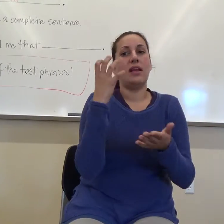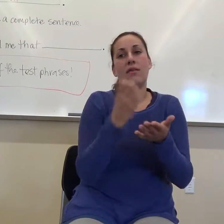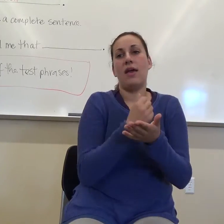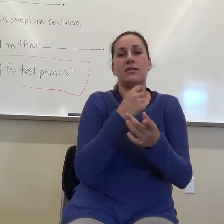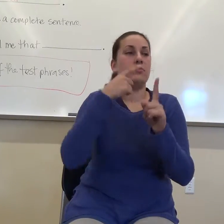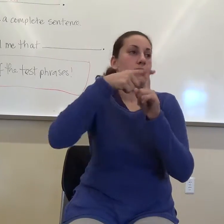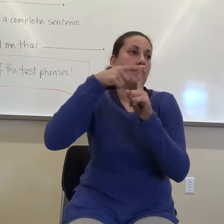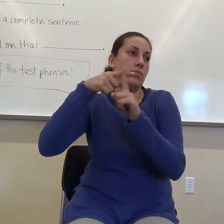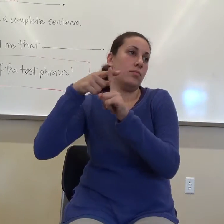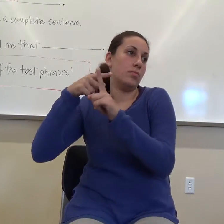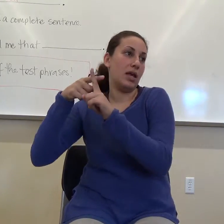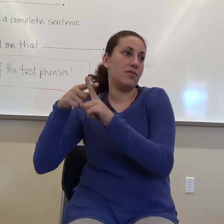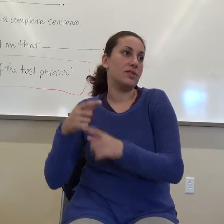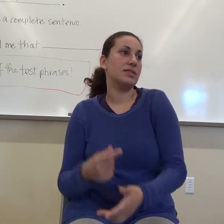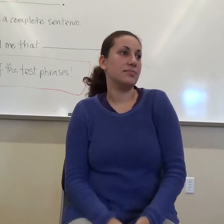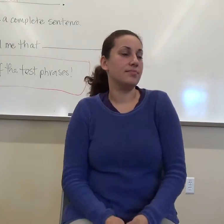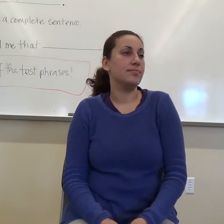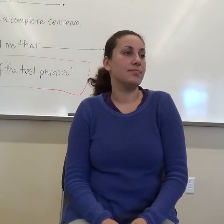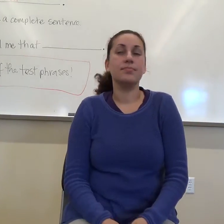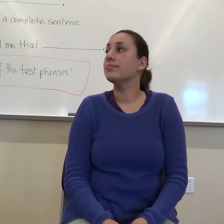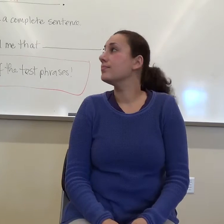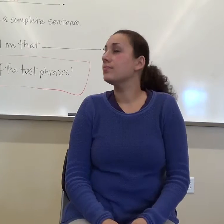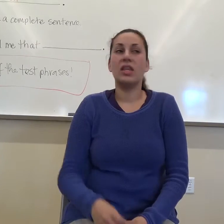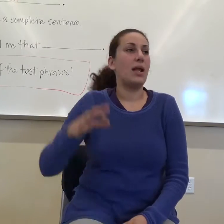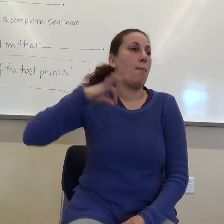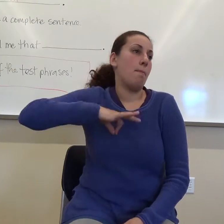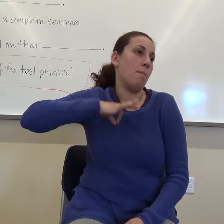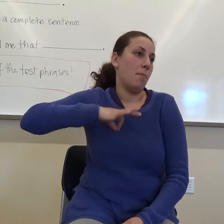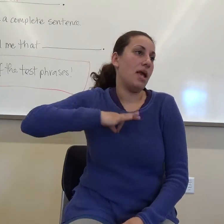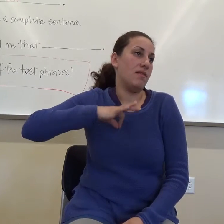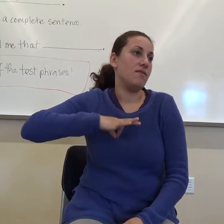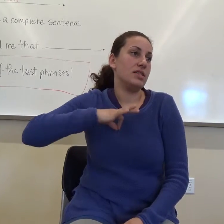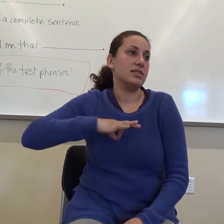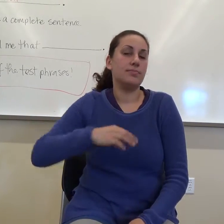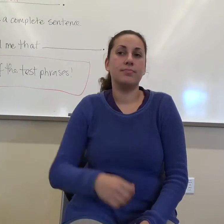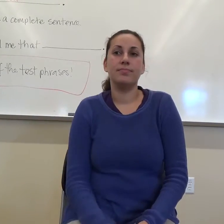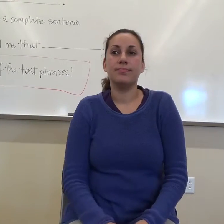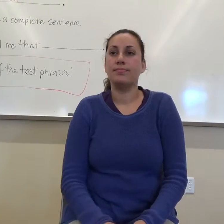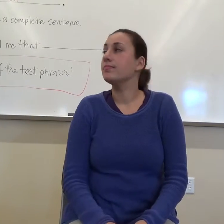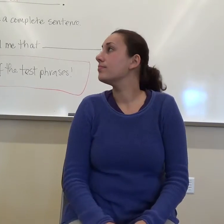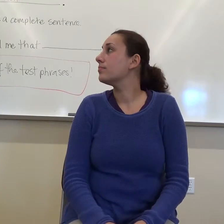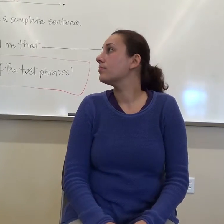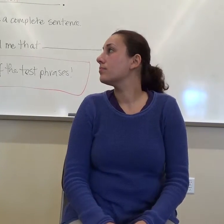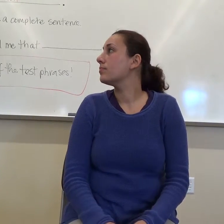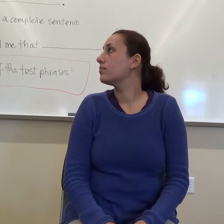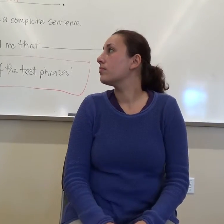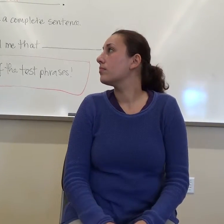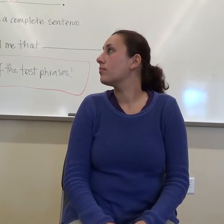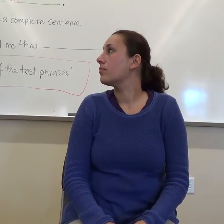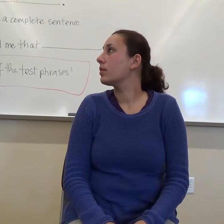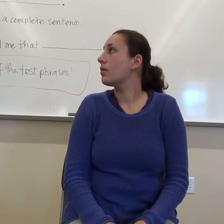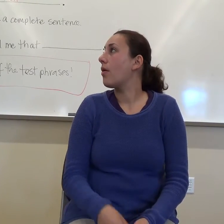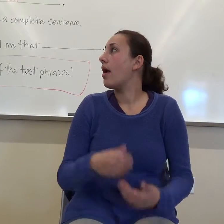yet? Okay. So we have successes, we have 1 grade level ahead, consistently scoring the